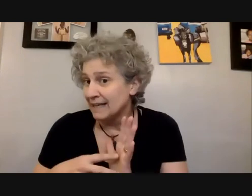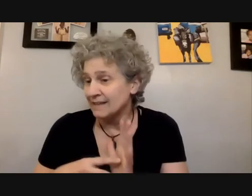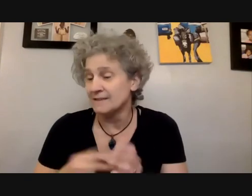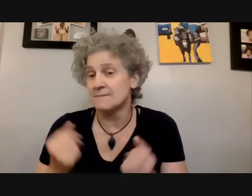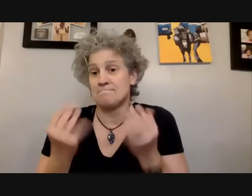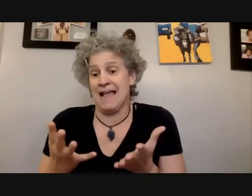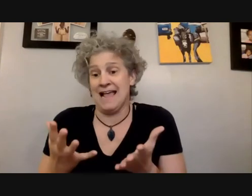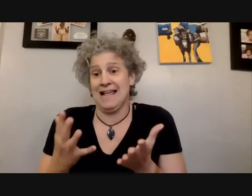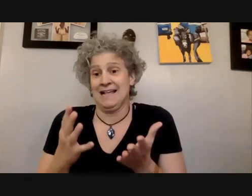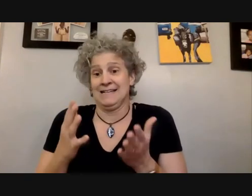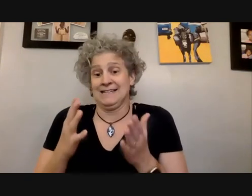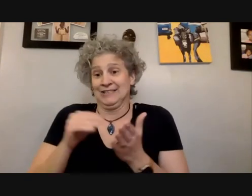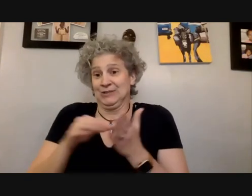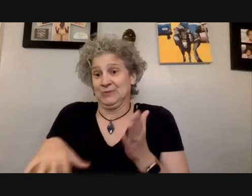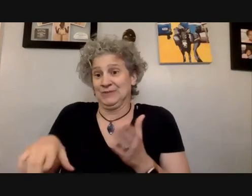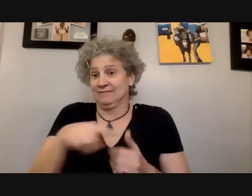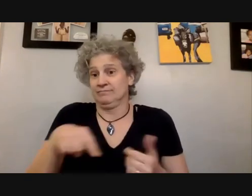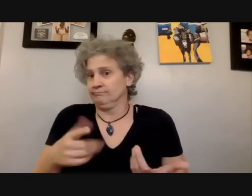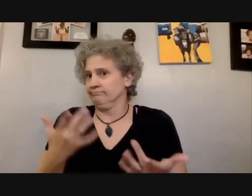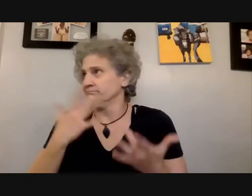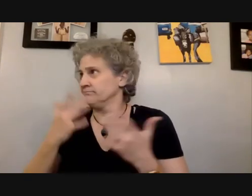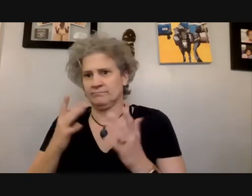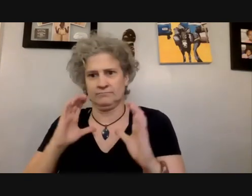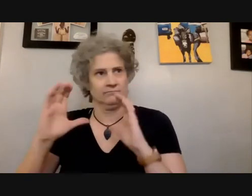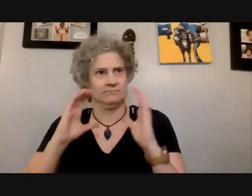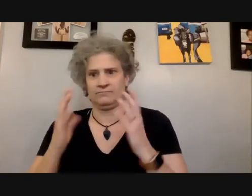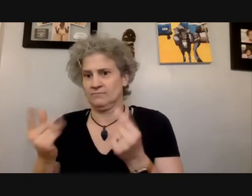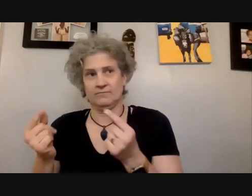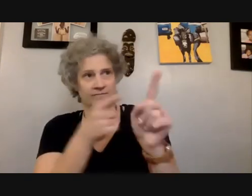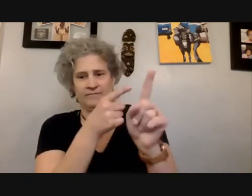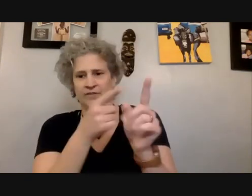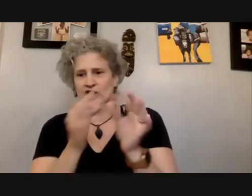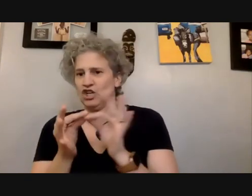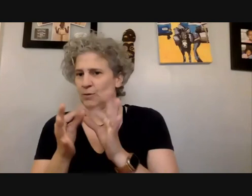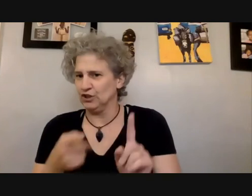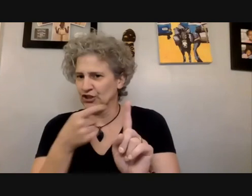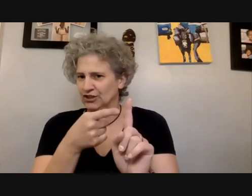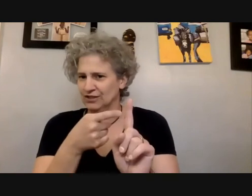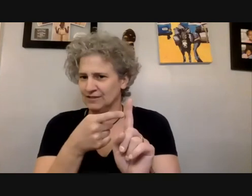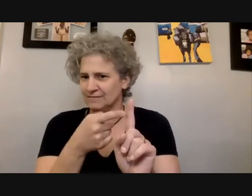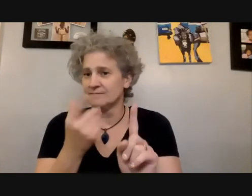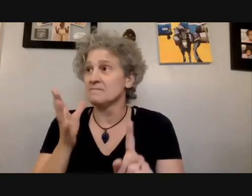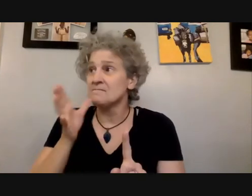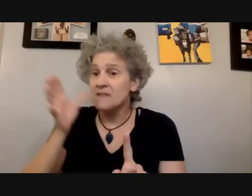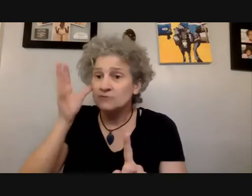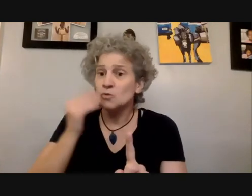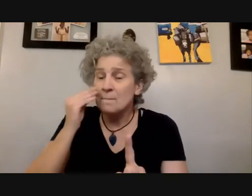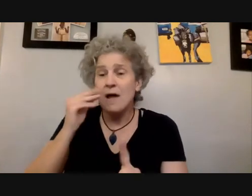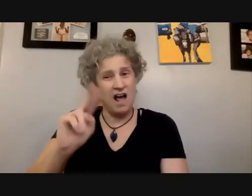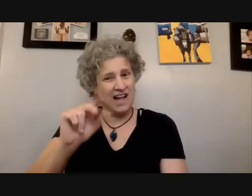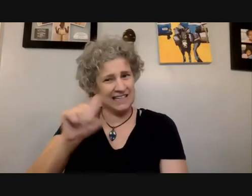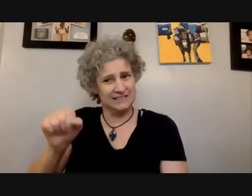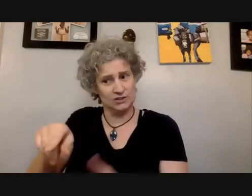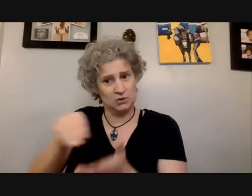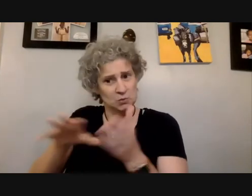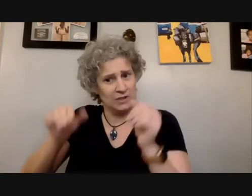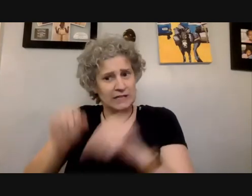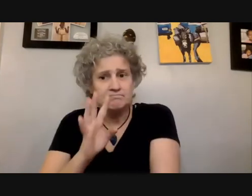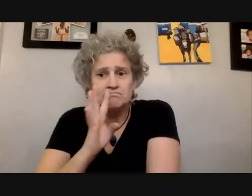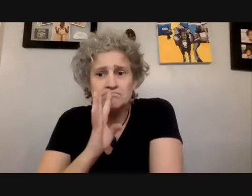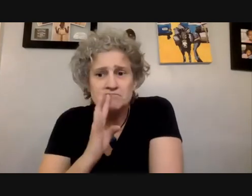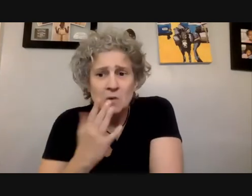That caused a shift in the dynamic of deaf education from schools for the deaf to children being in mainstream environments, which means